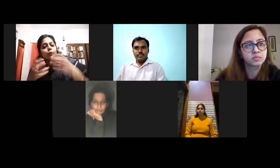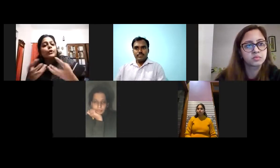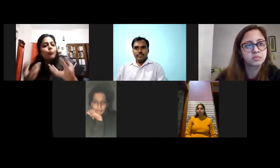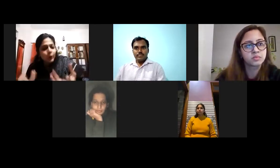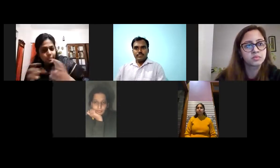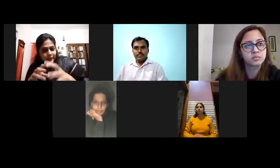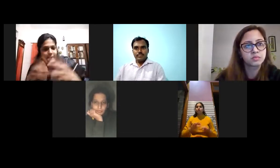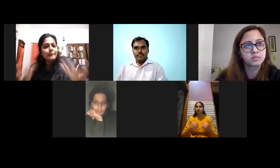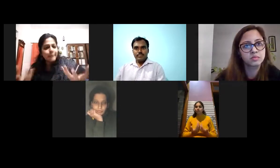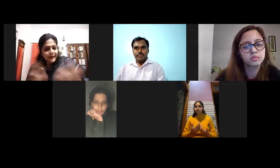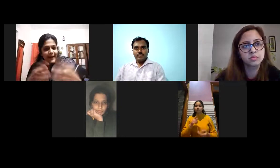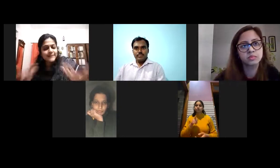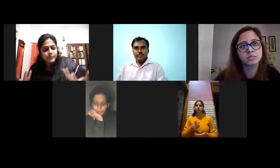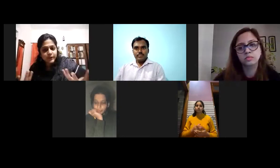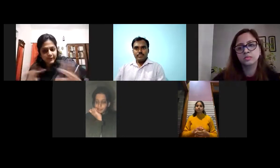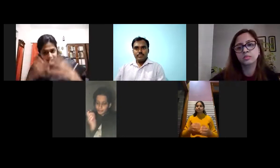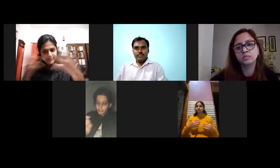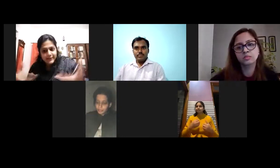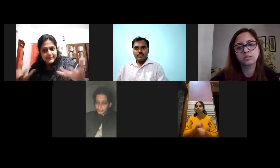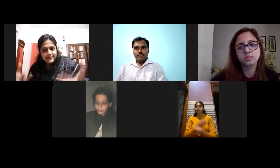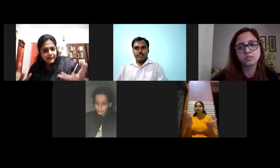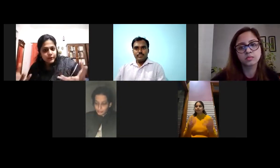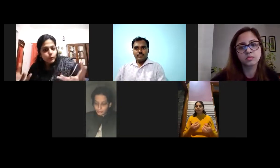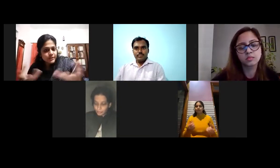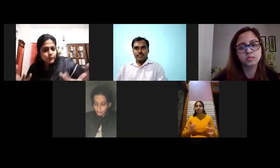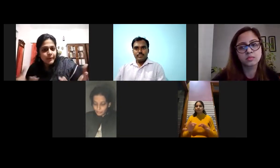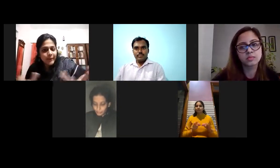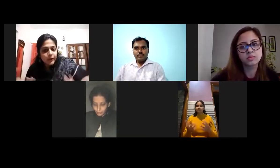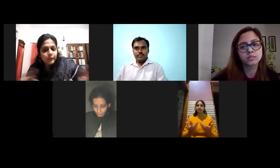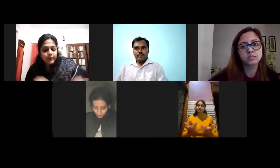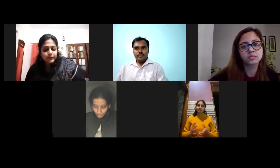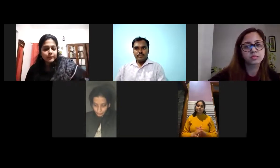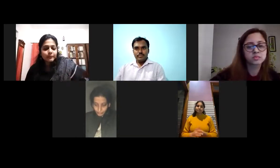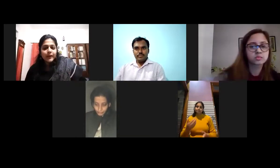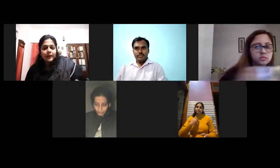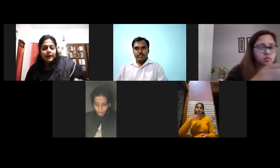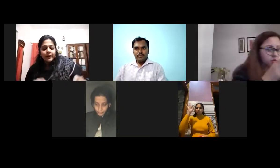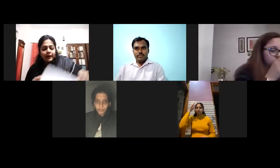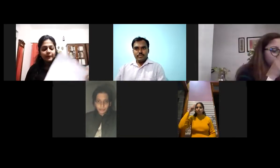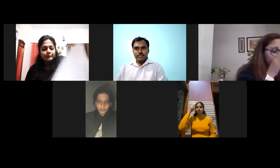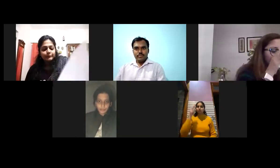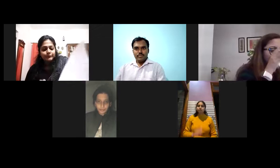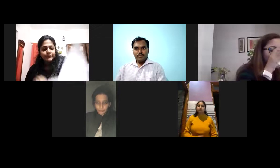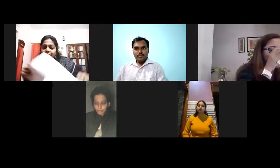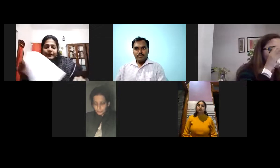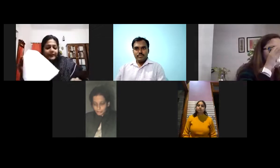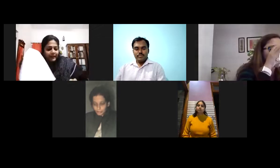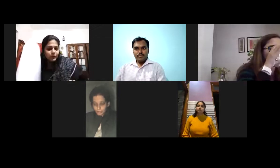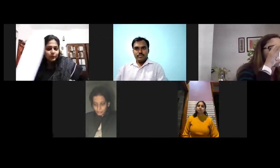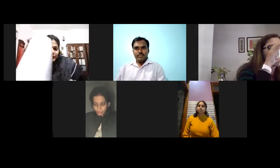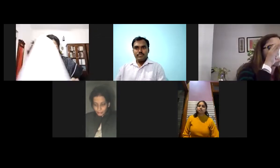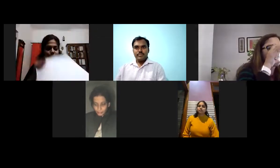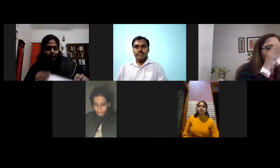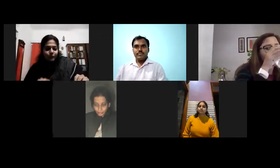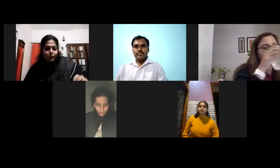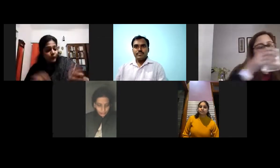how would you want to then unpack, as it were, these notions would be my query to you. Shankara, thank